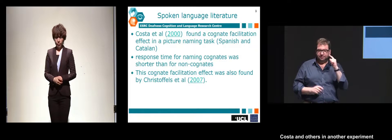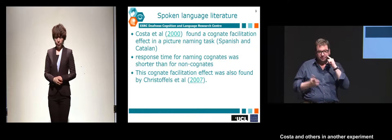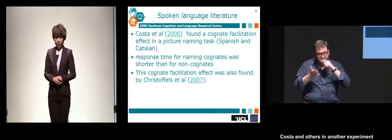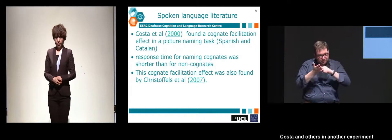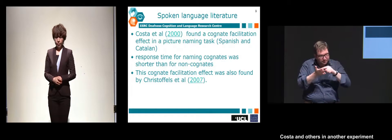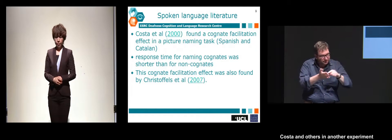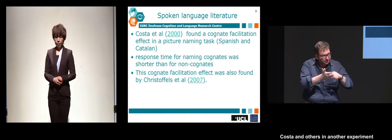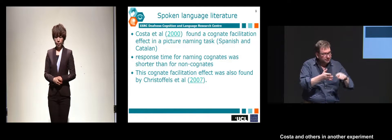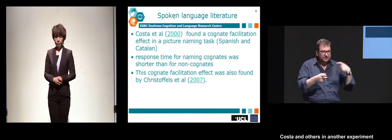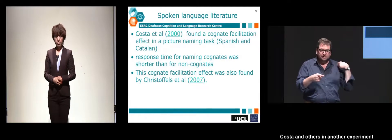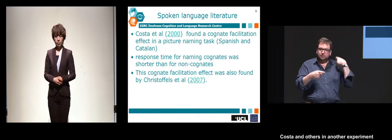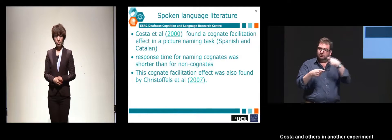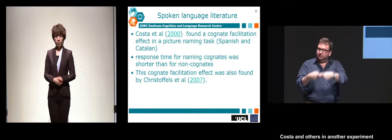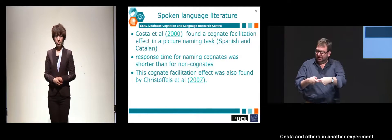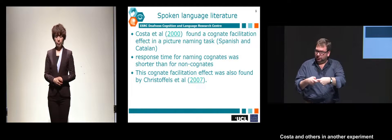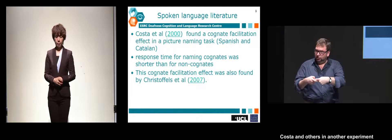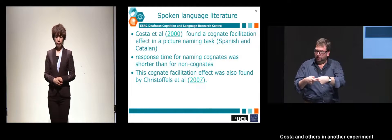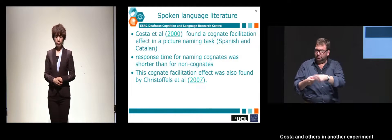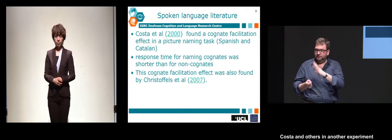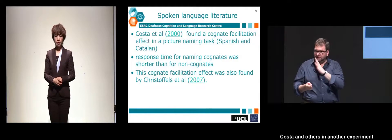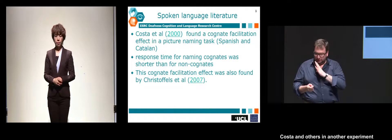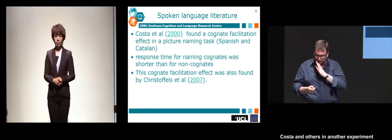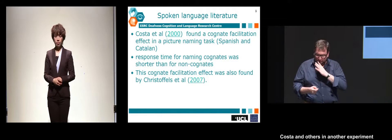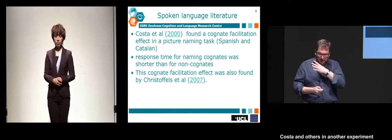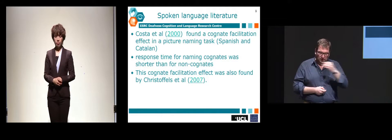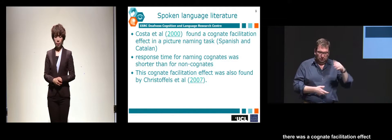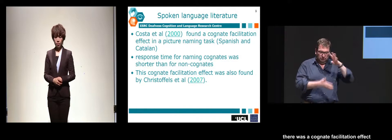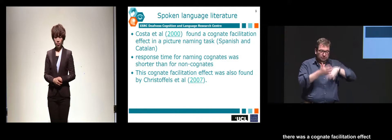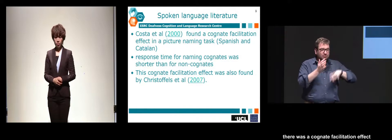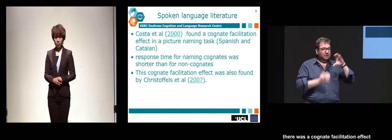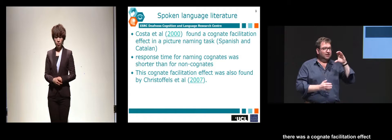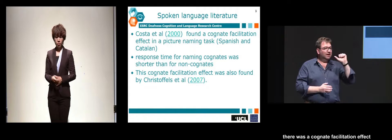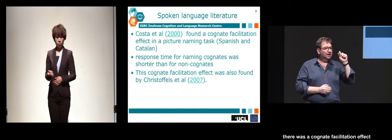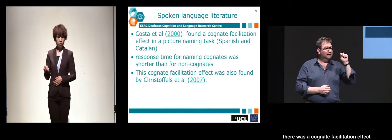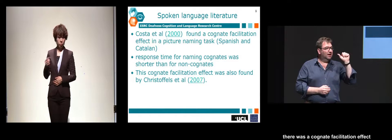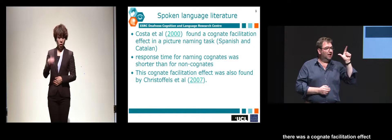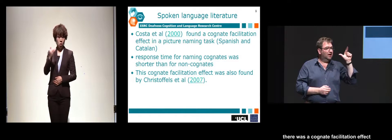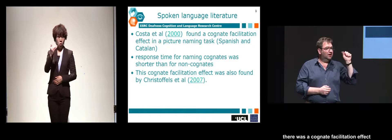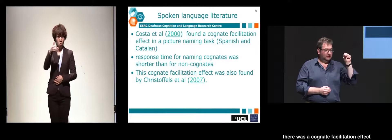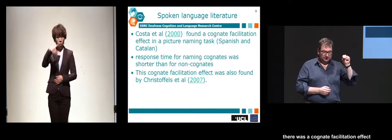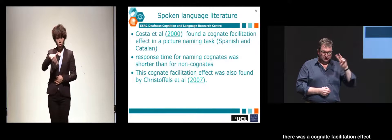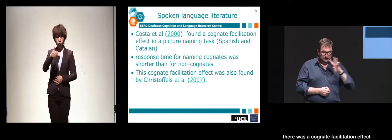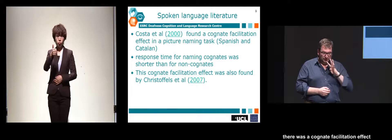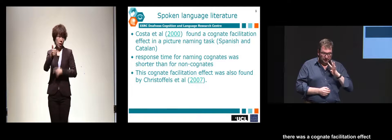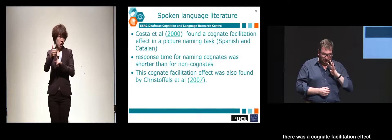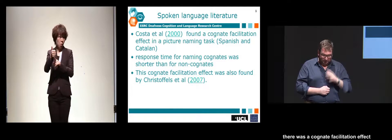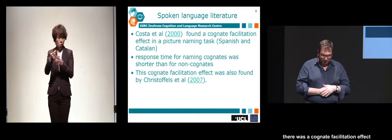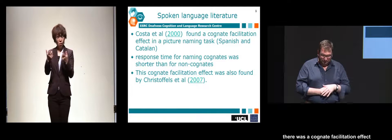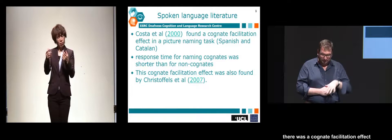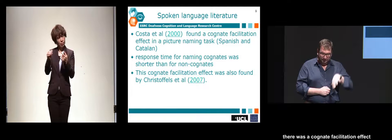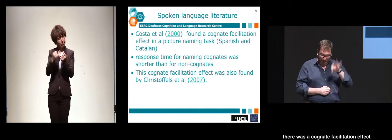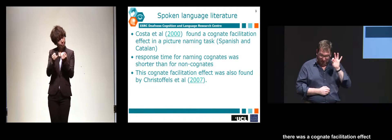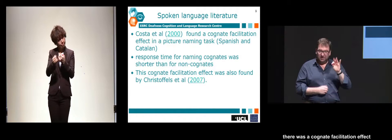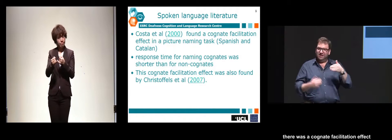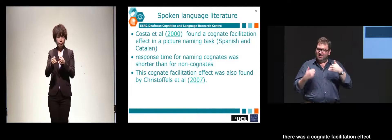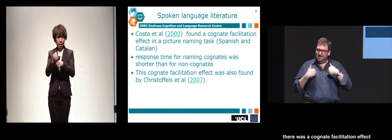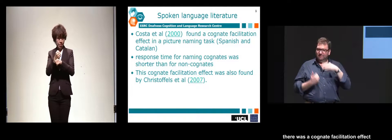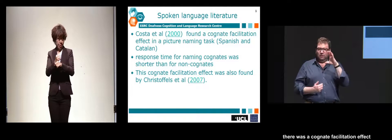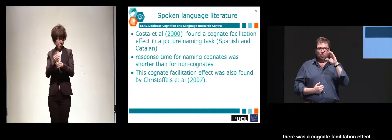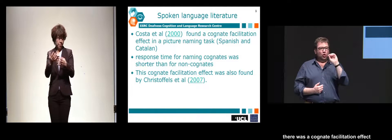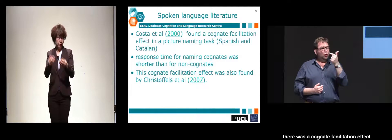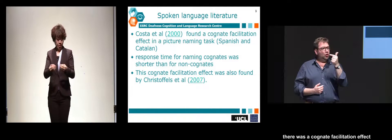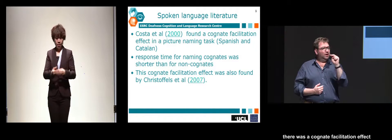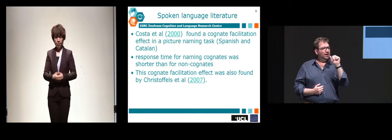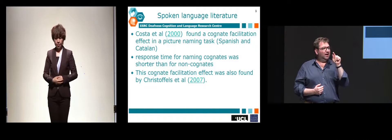Costa and others in another experiment found that there was a cognate facilitation effect in a